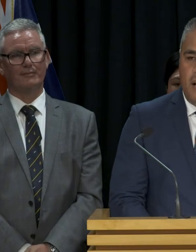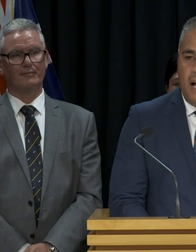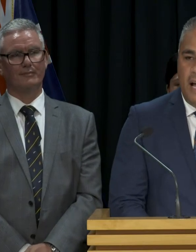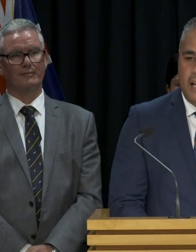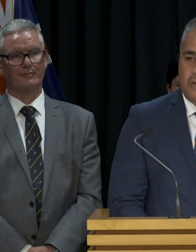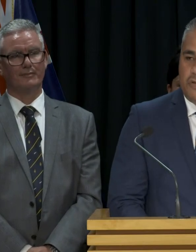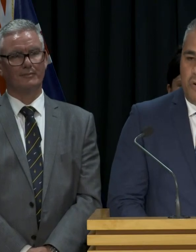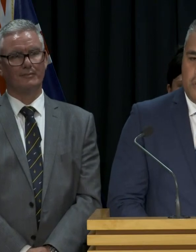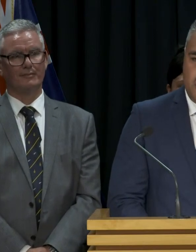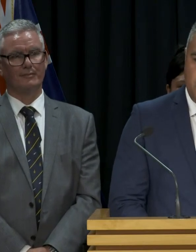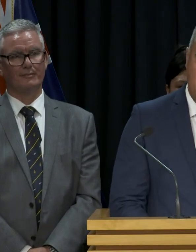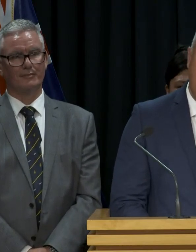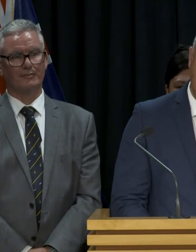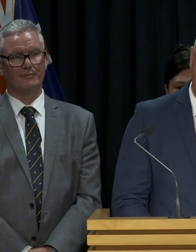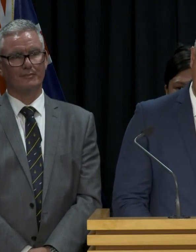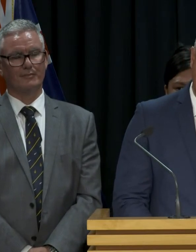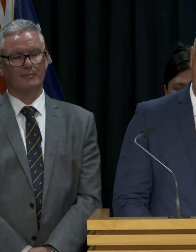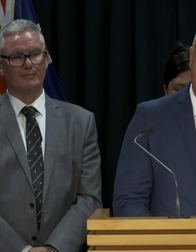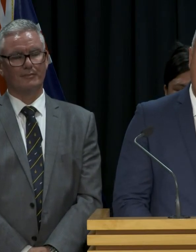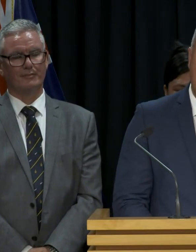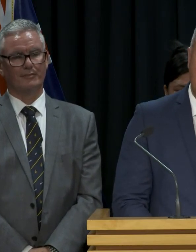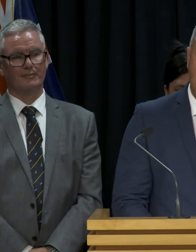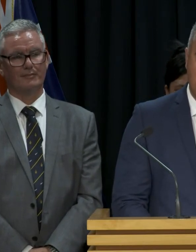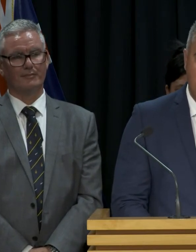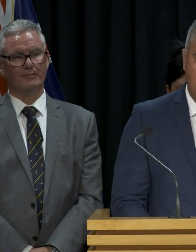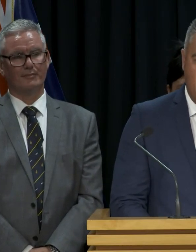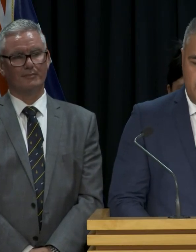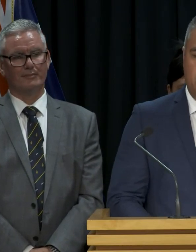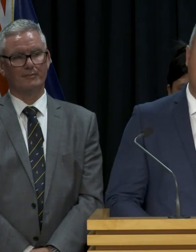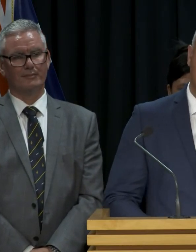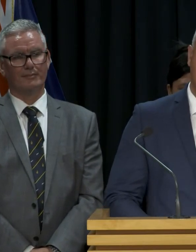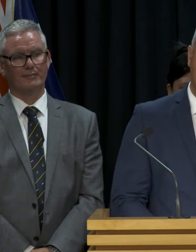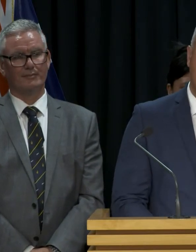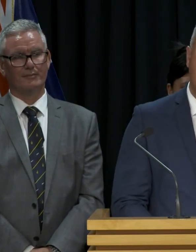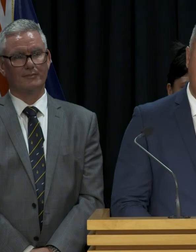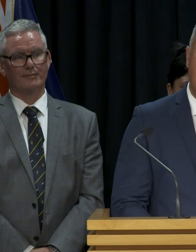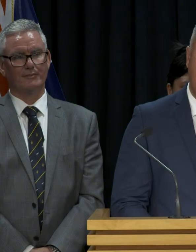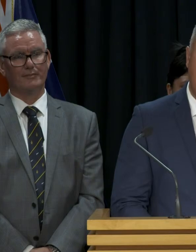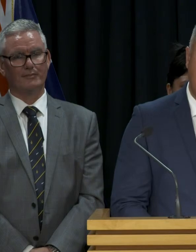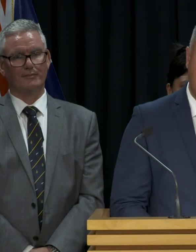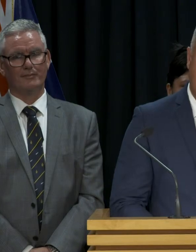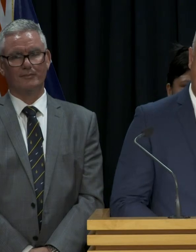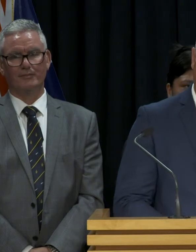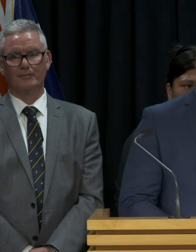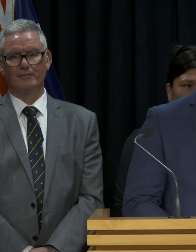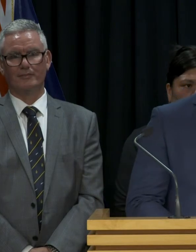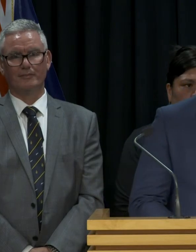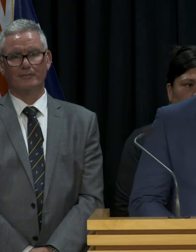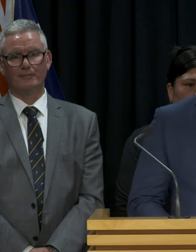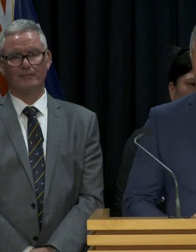friends, and a strong association with the Defence Force, and I look forward to continuing in that role.